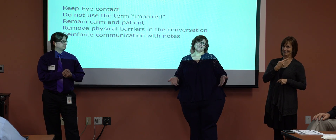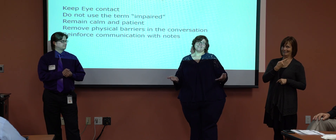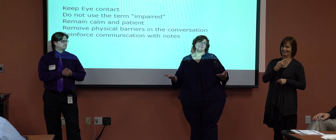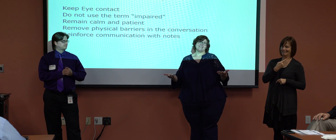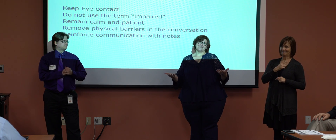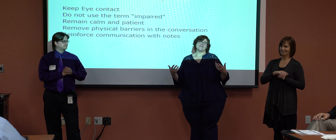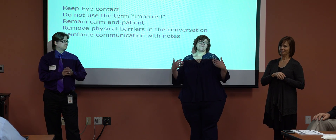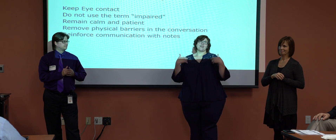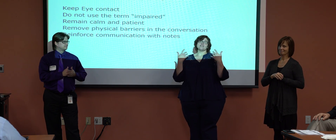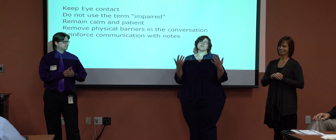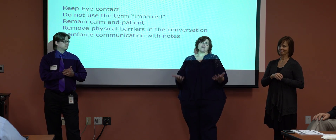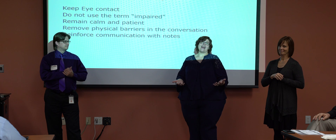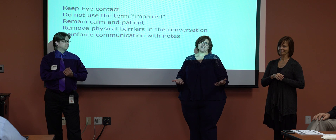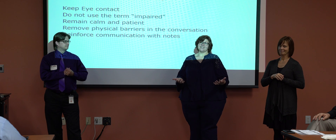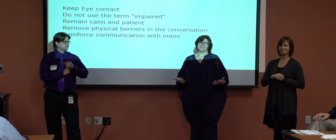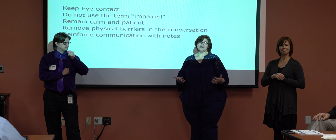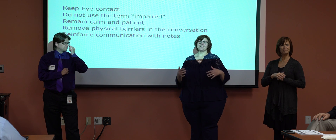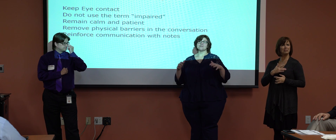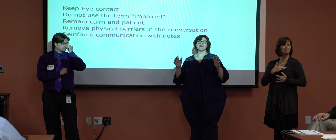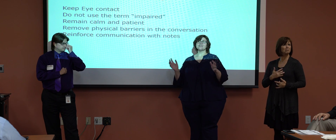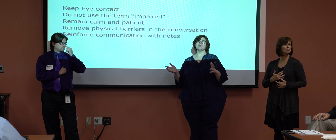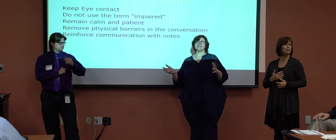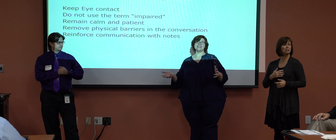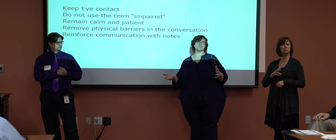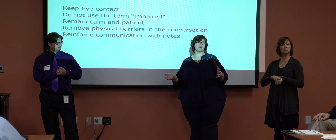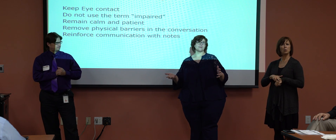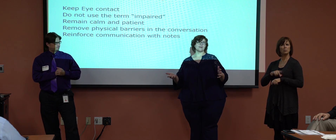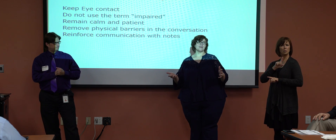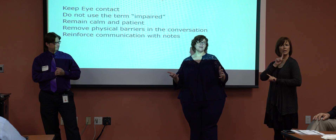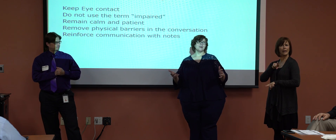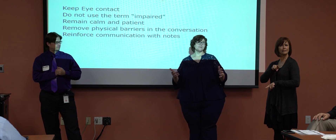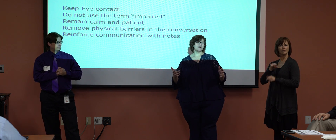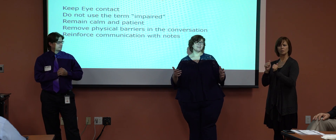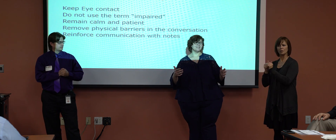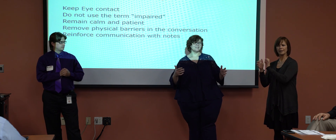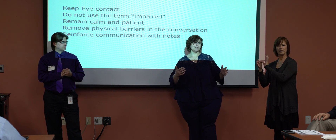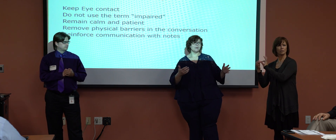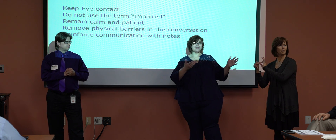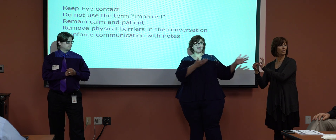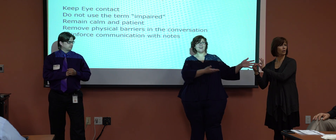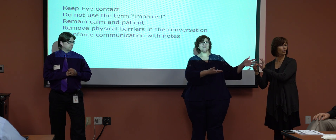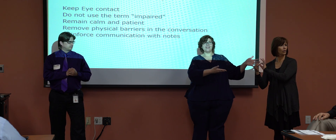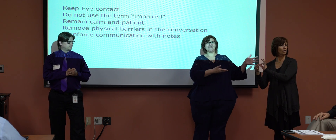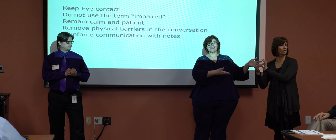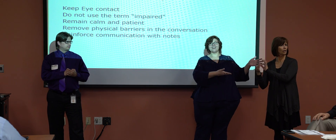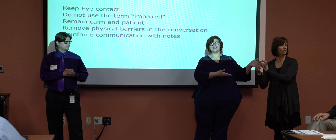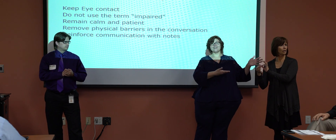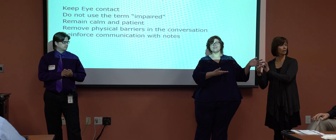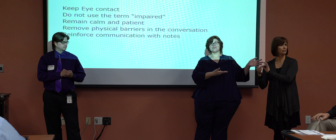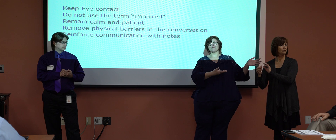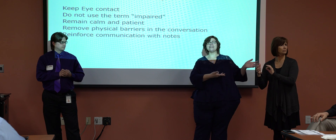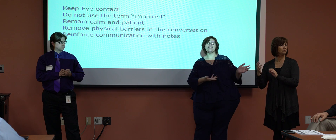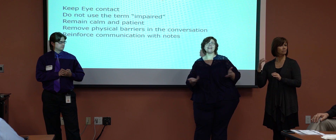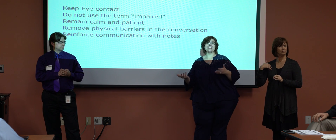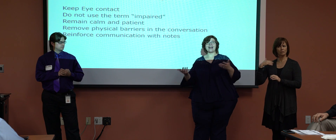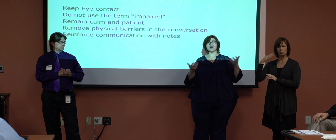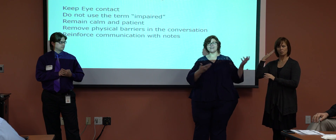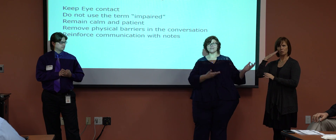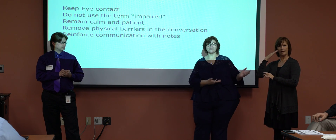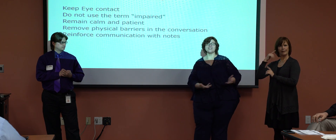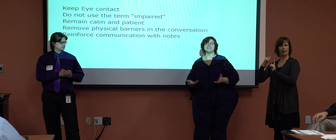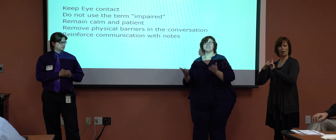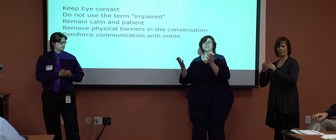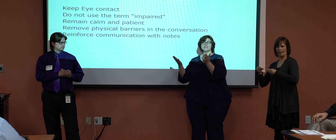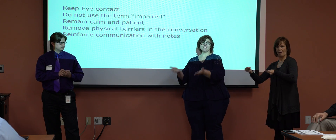it's our first reaction, especially with an interpreter, because we know that they're relaying